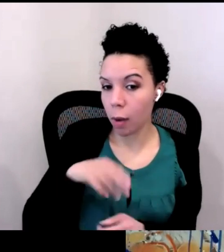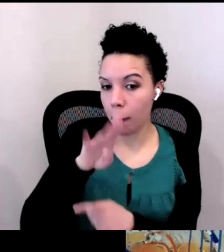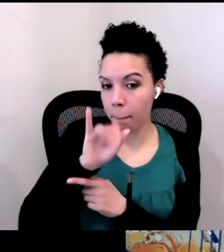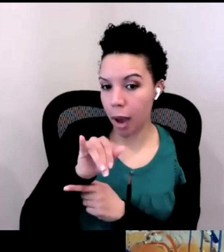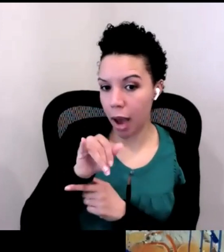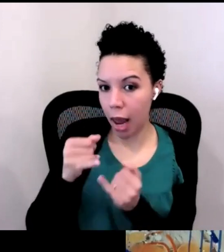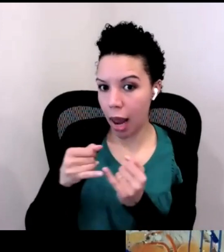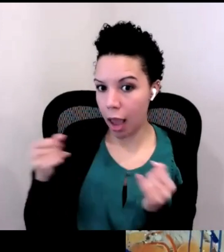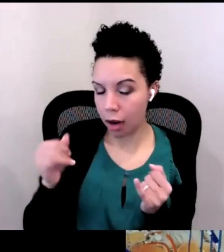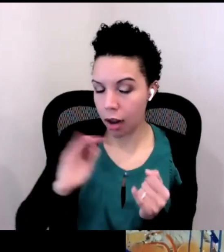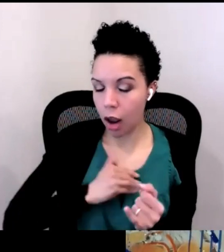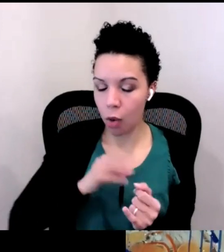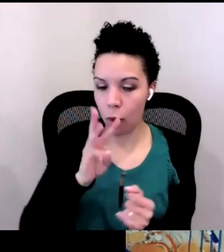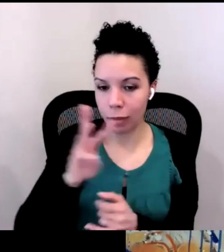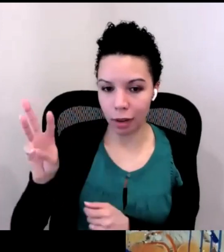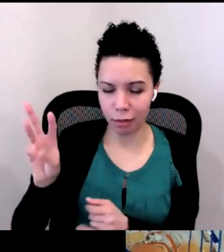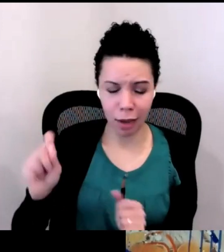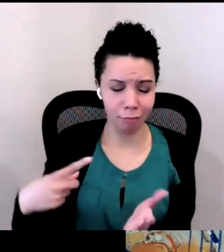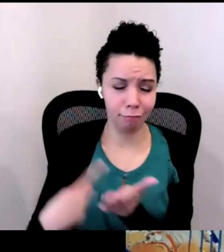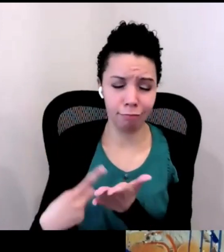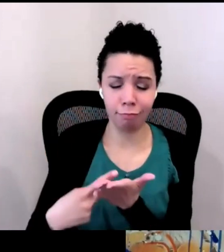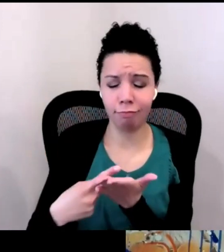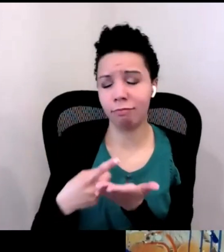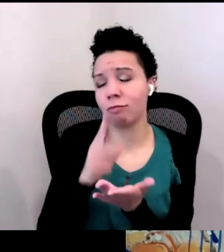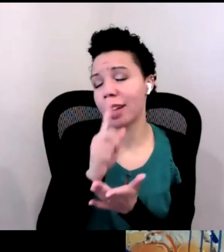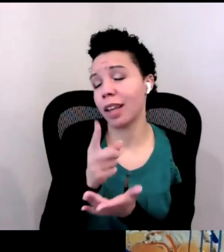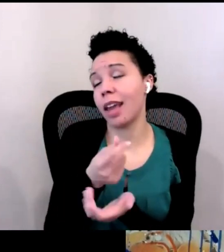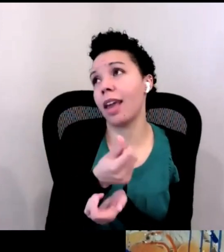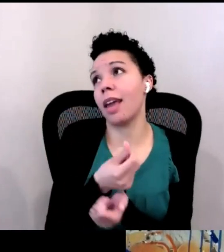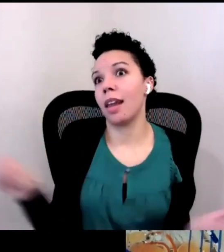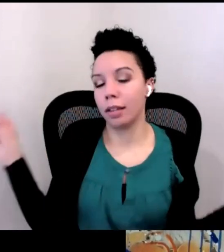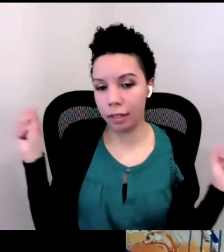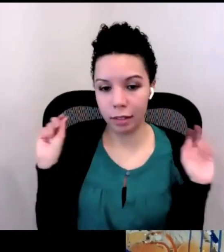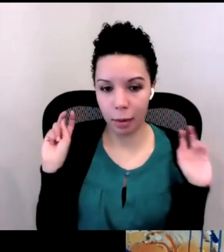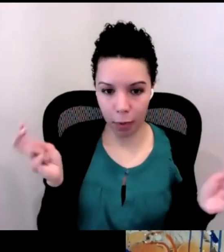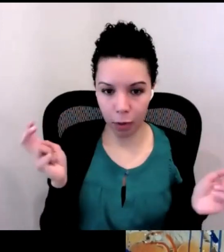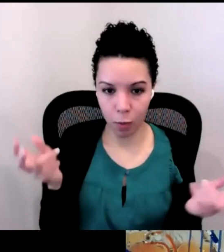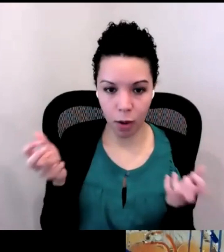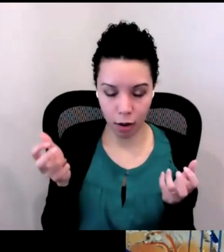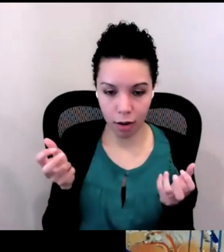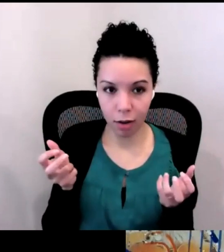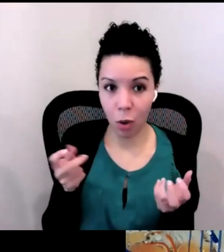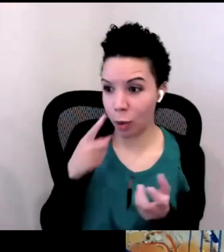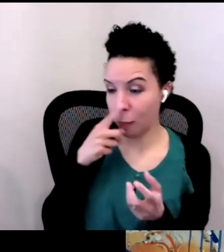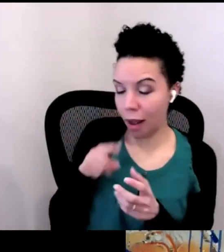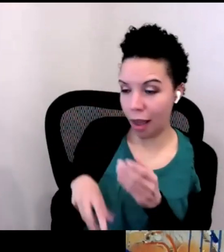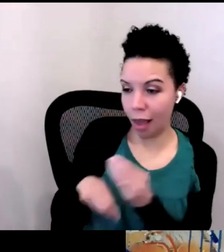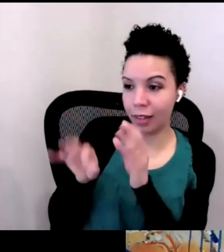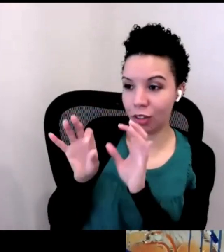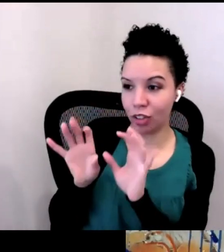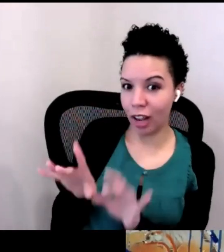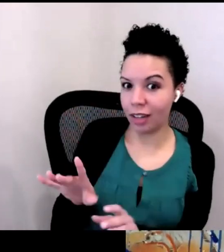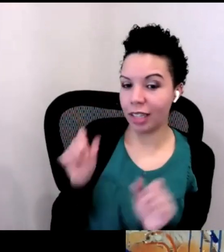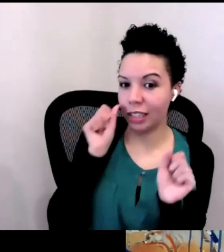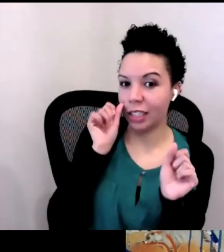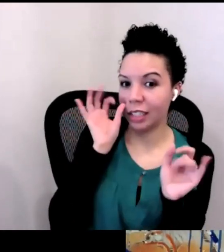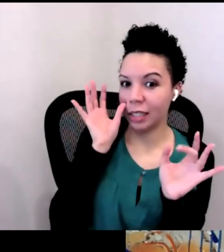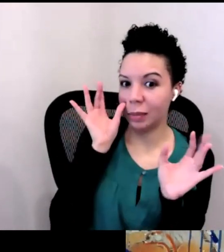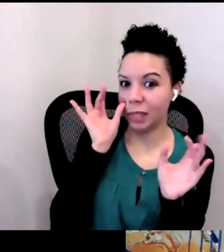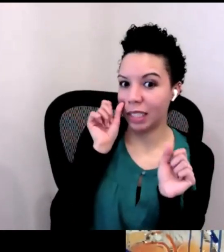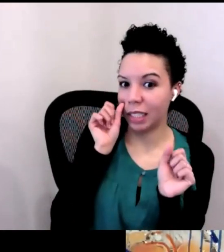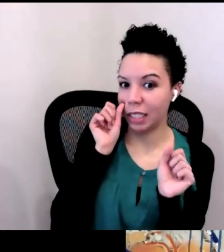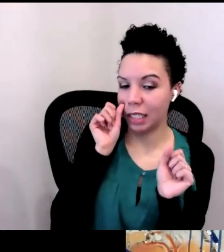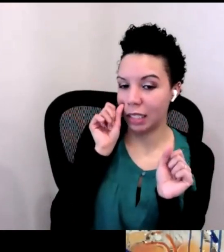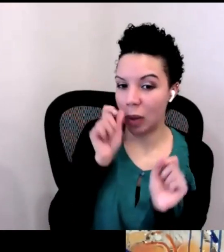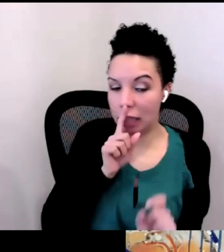literally anything. The website is Yeah, please put that in the chat. Wow, well, amazing. This is real. it's not Is it not live yet?